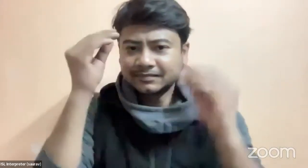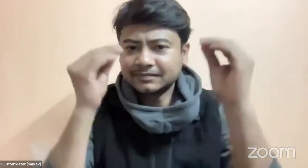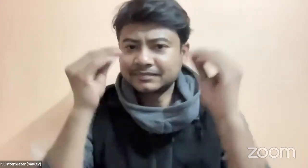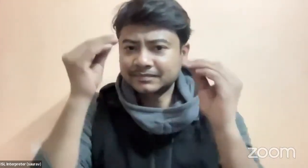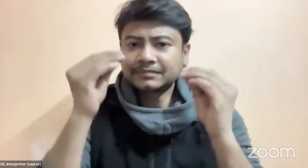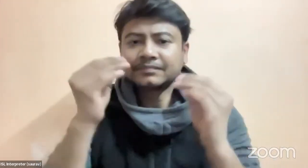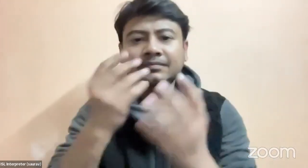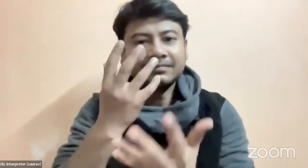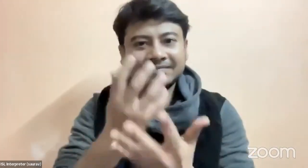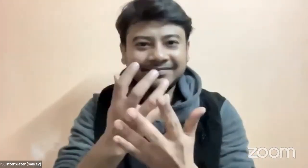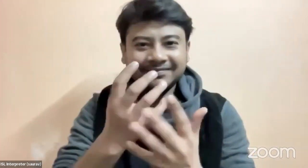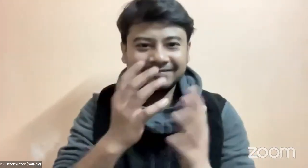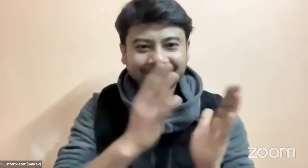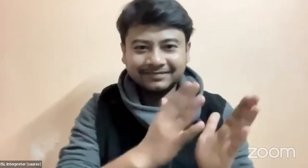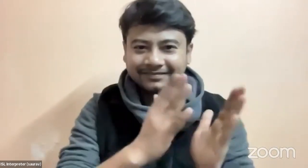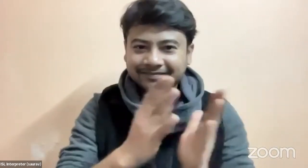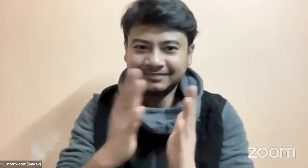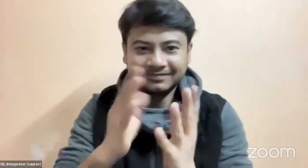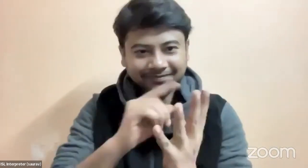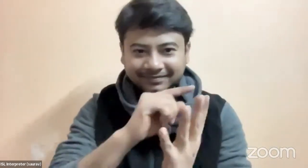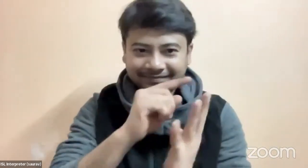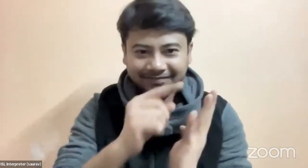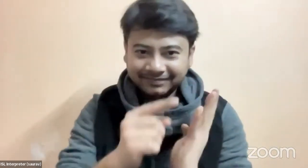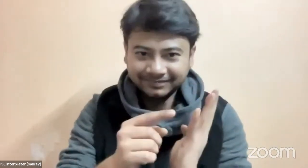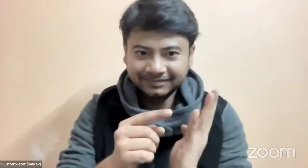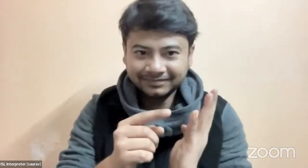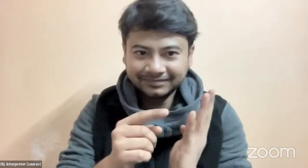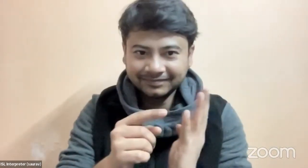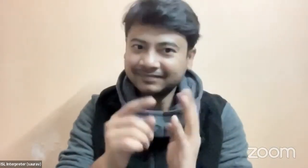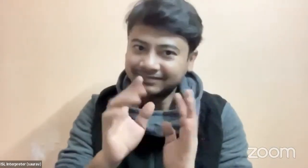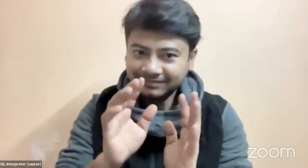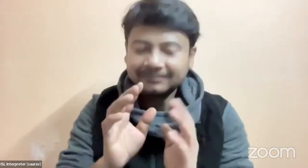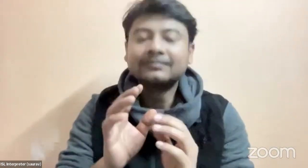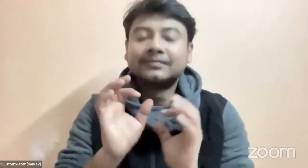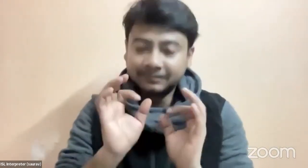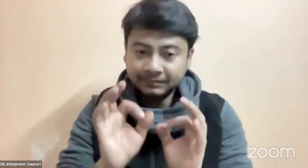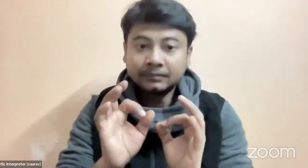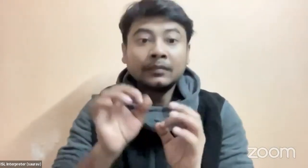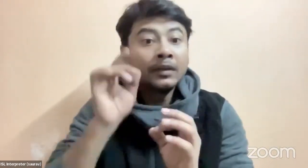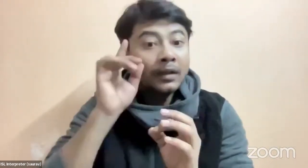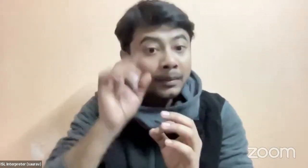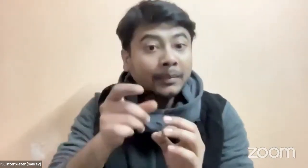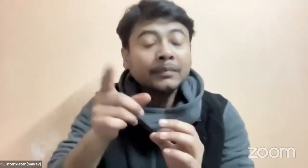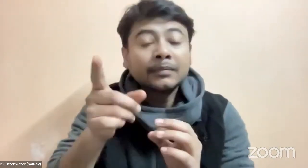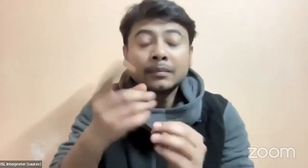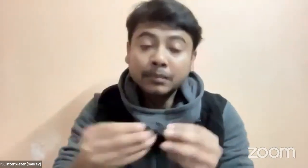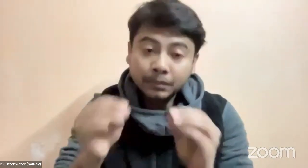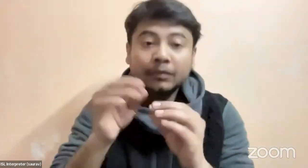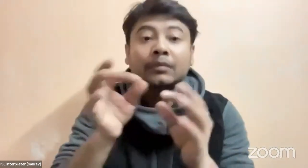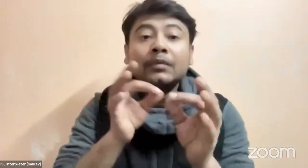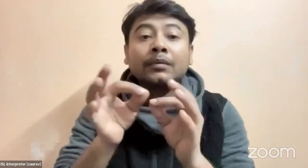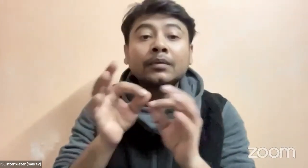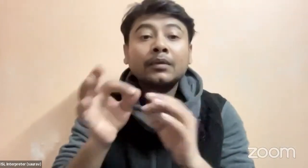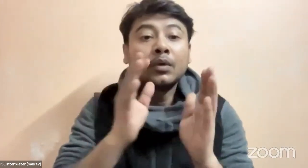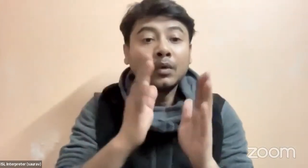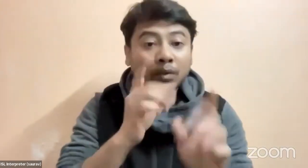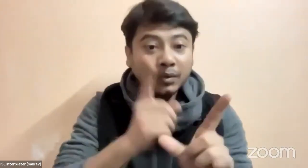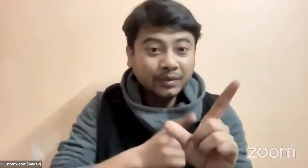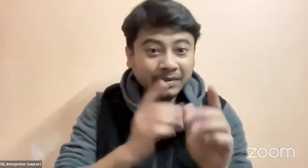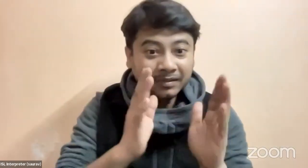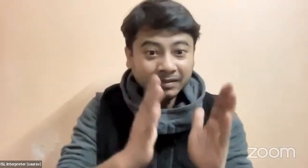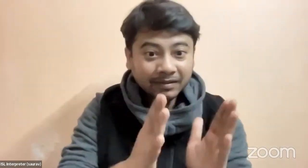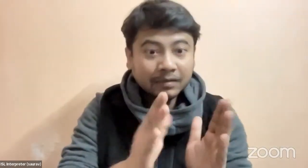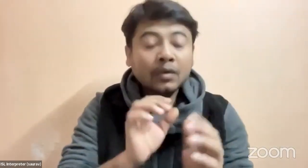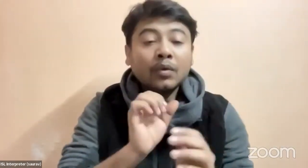Every yuga has a specific process for attaining God, for attaining